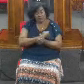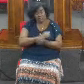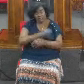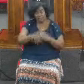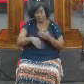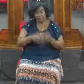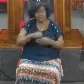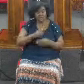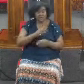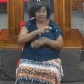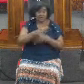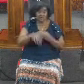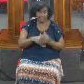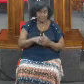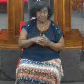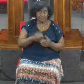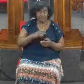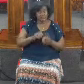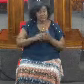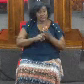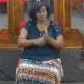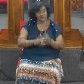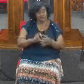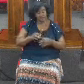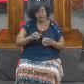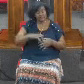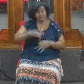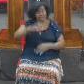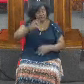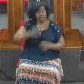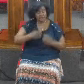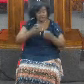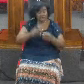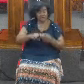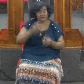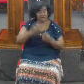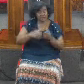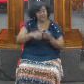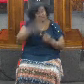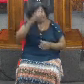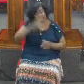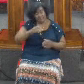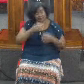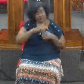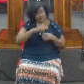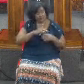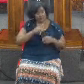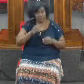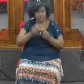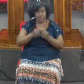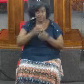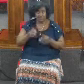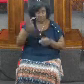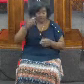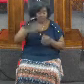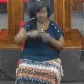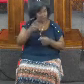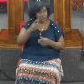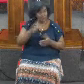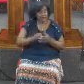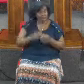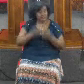all. But the manifestation of the Spirit is given to every man to profit the Lord. For the one is